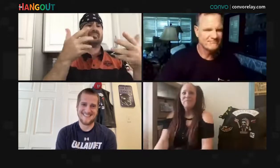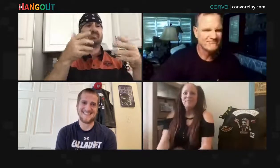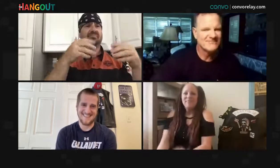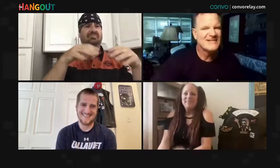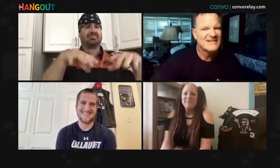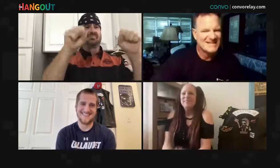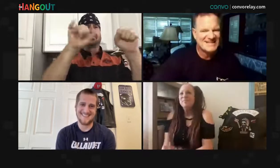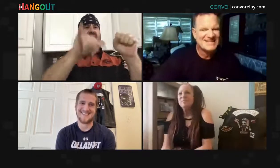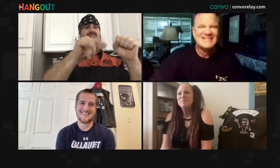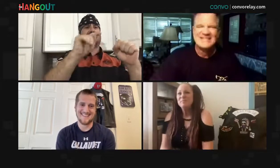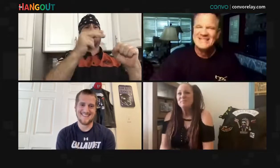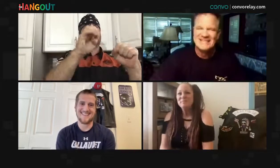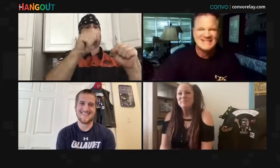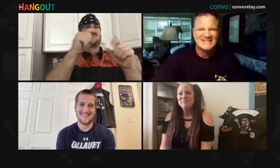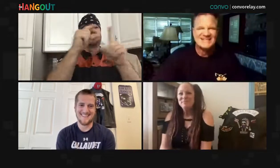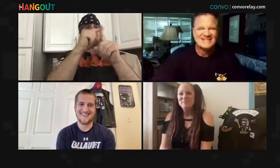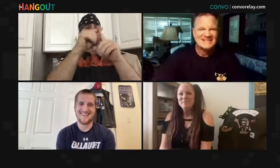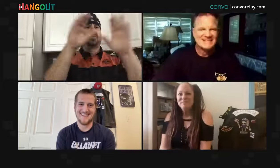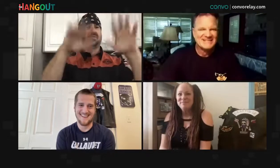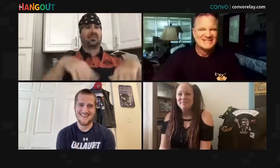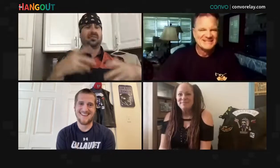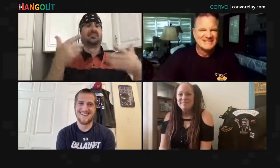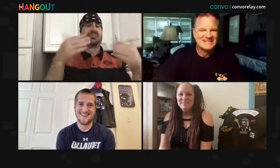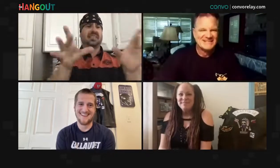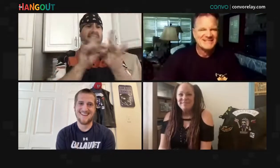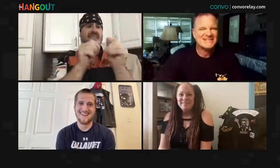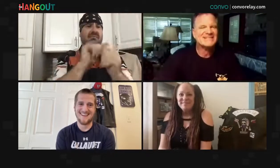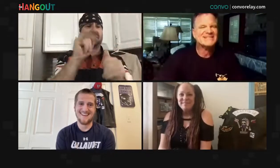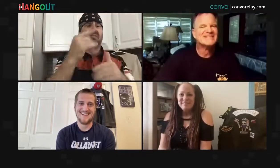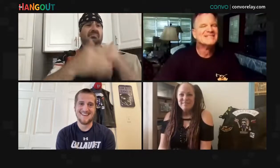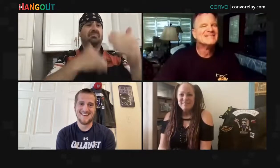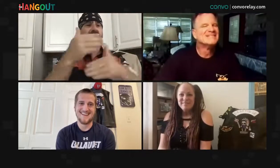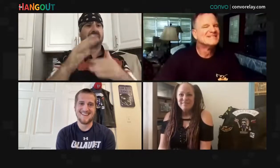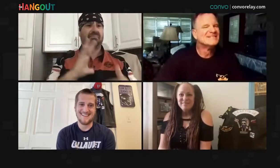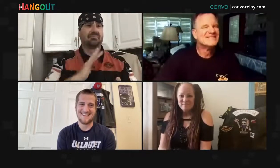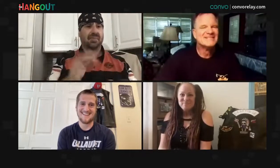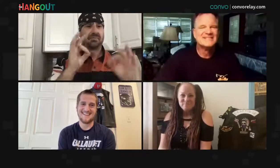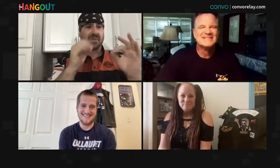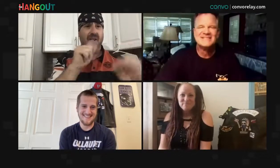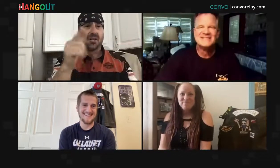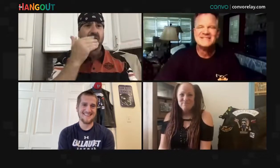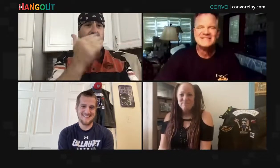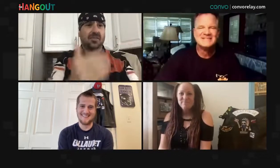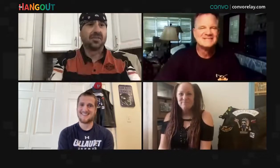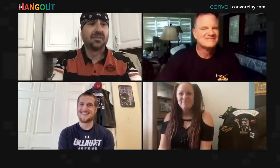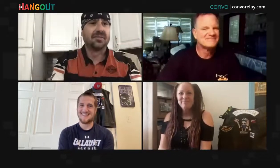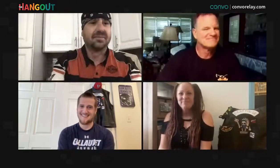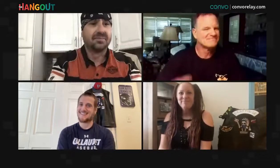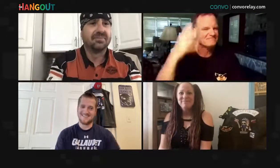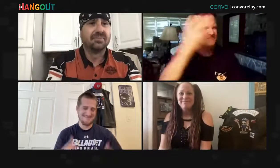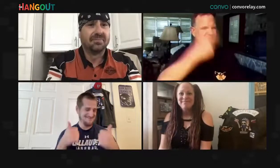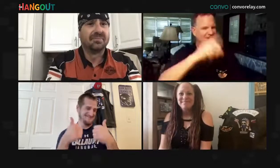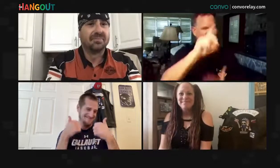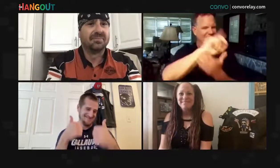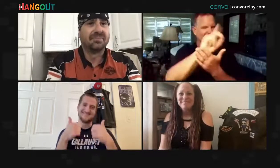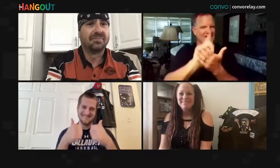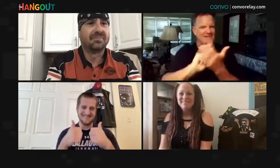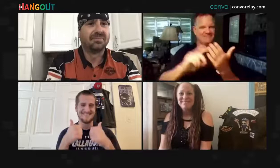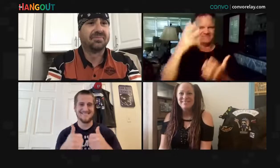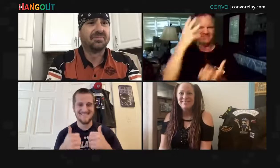it with the irony of that, and I just figured, why don't we just use that theme and run with it? And we figured, all right, all is